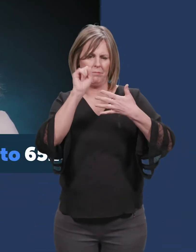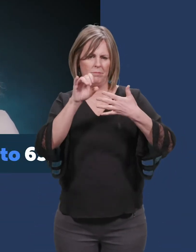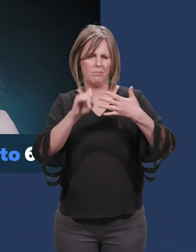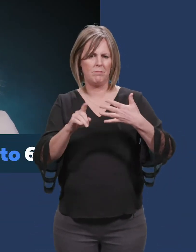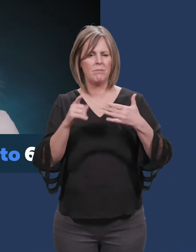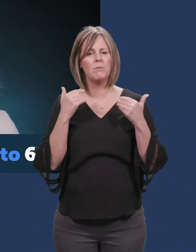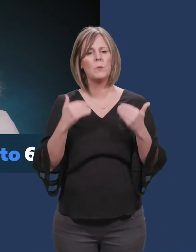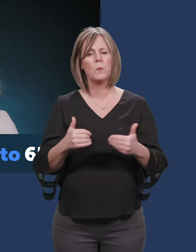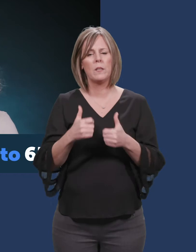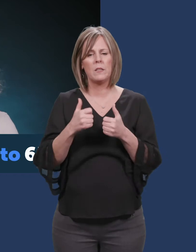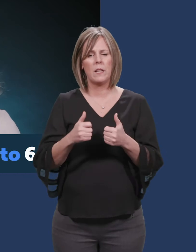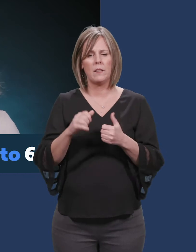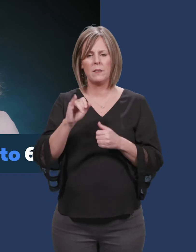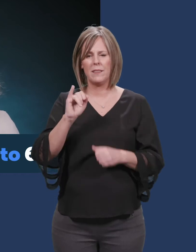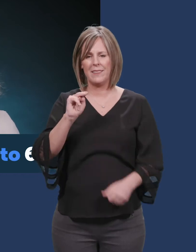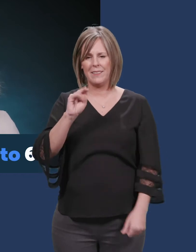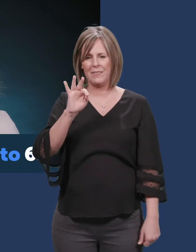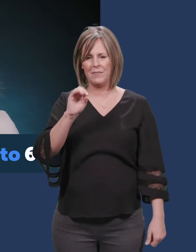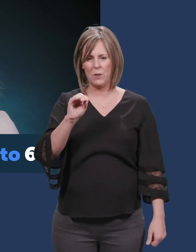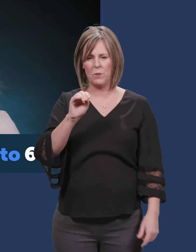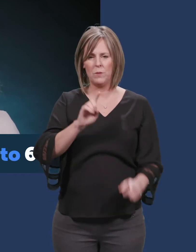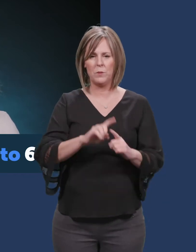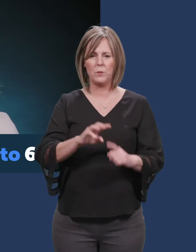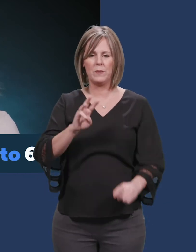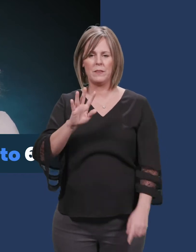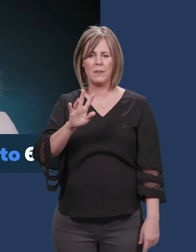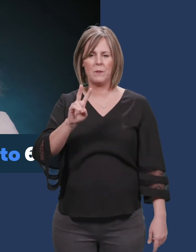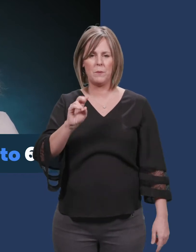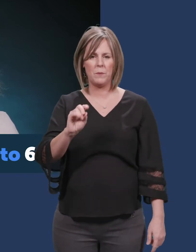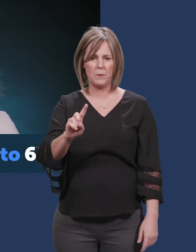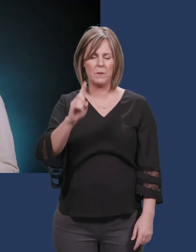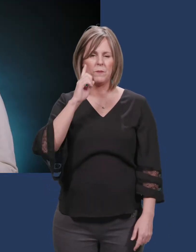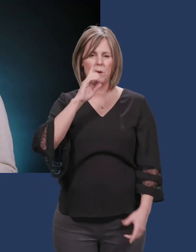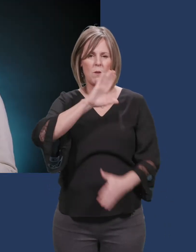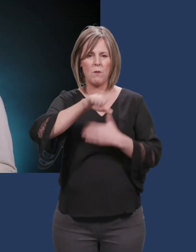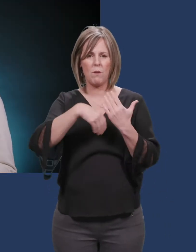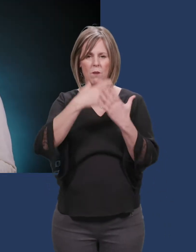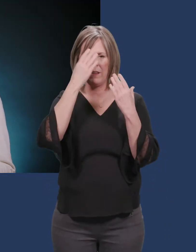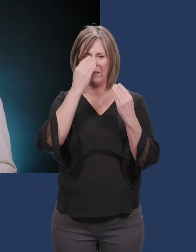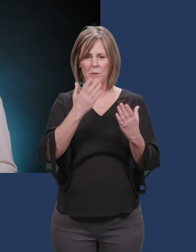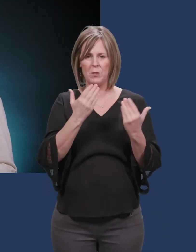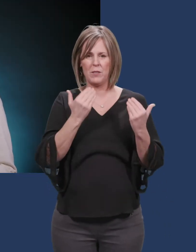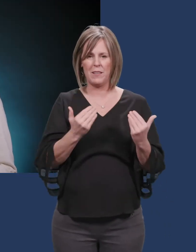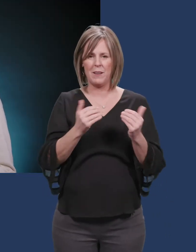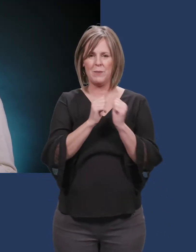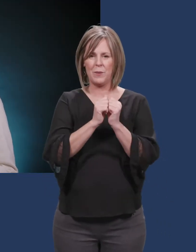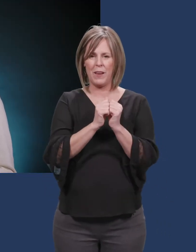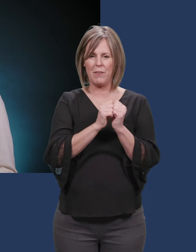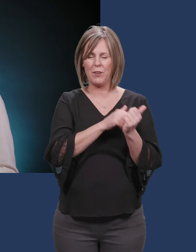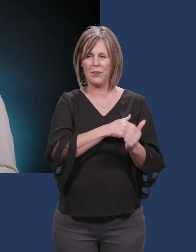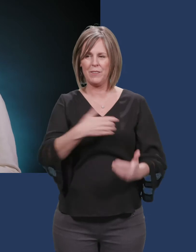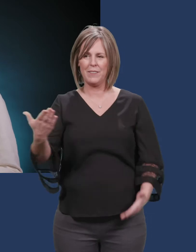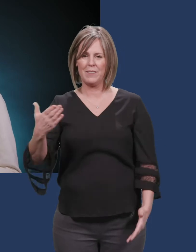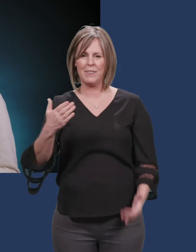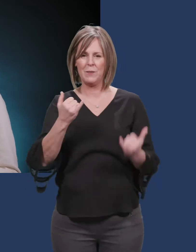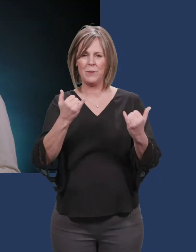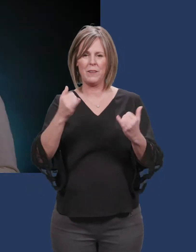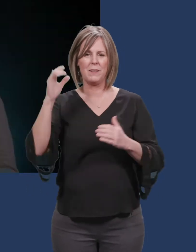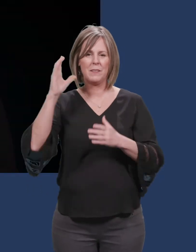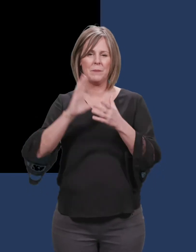text the word INFO to 65201 for all the details. And now, together, let's listen to today's